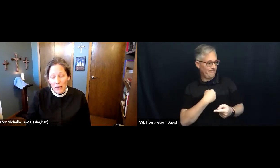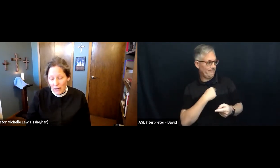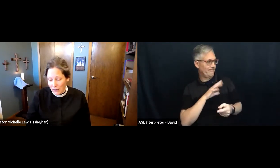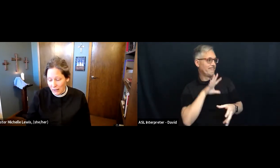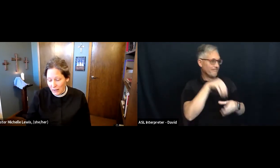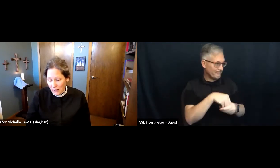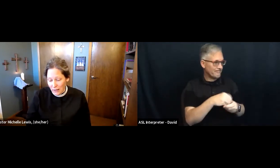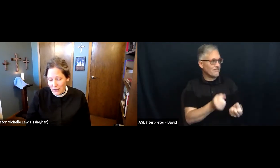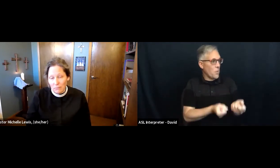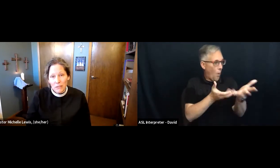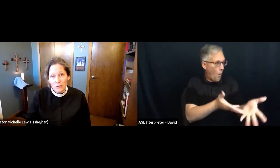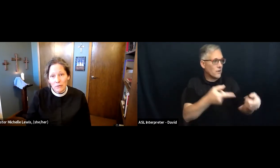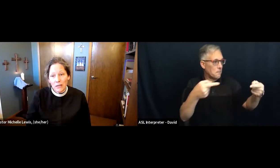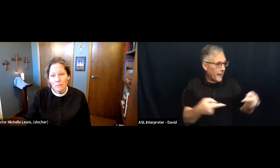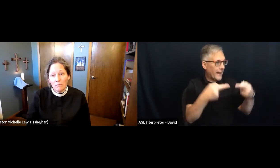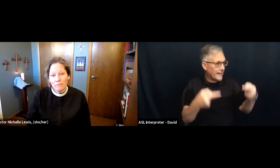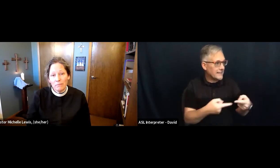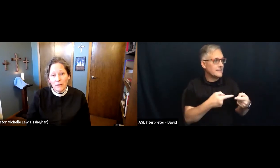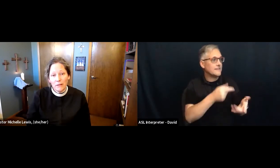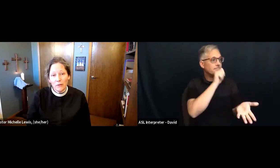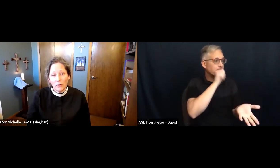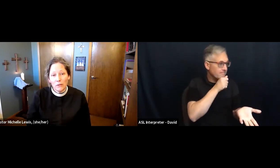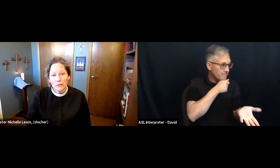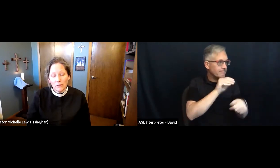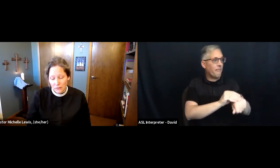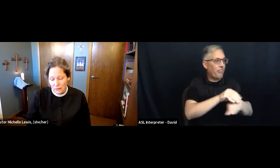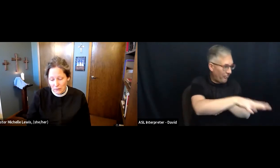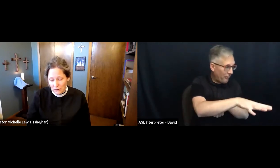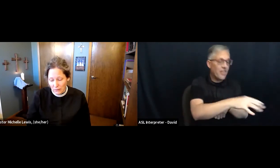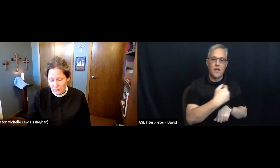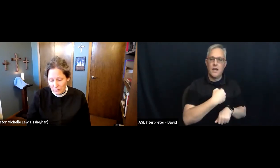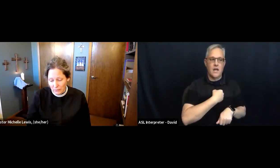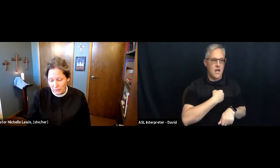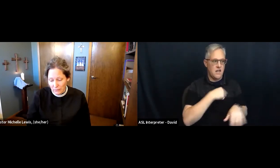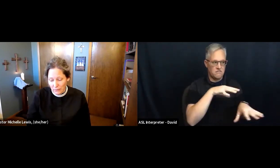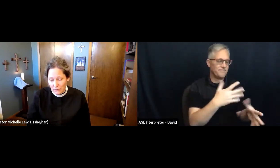creating pain and misery in the world.